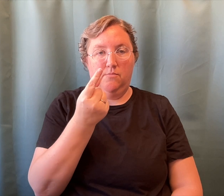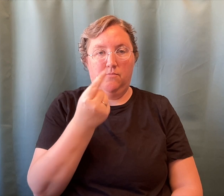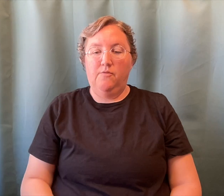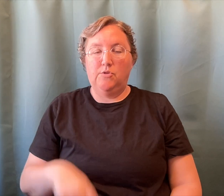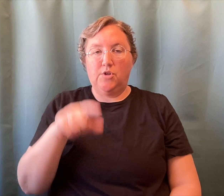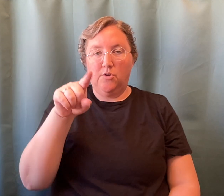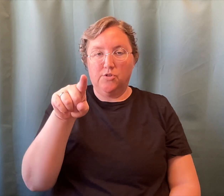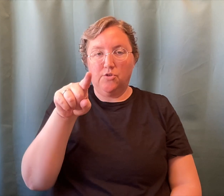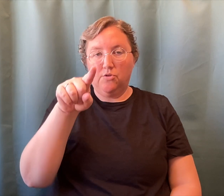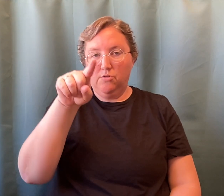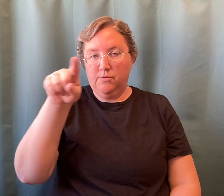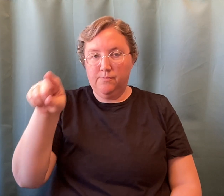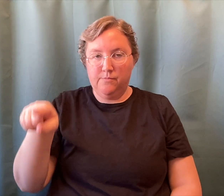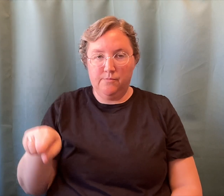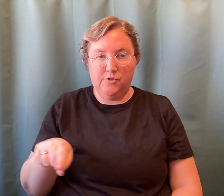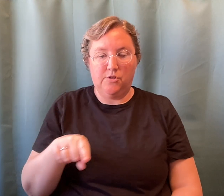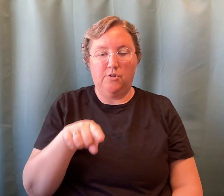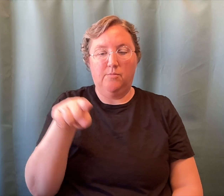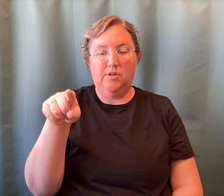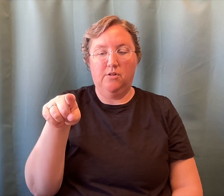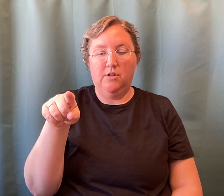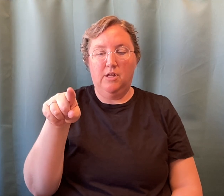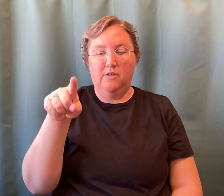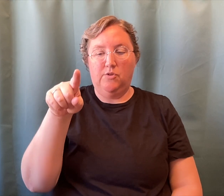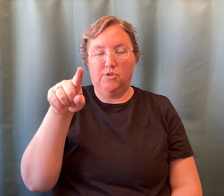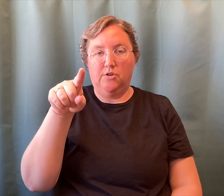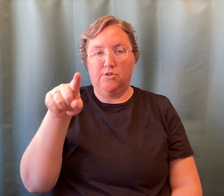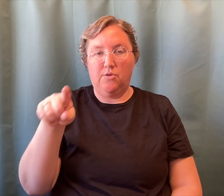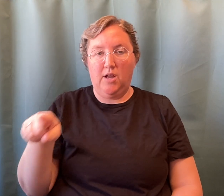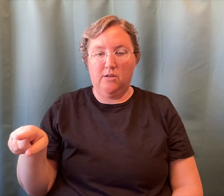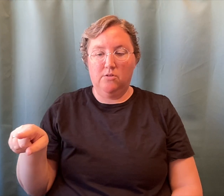If you start in a circle, start in the middle. You start in a triangle.